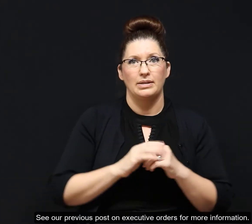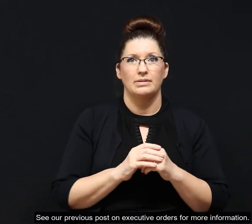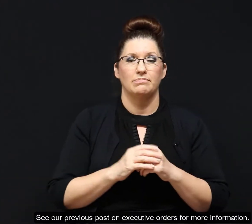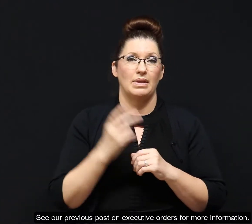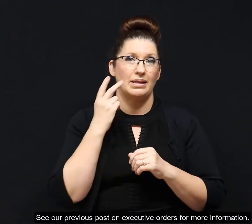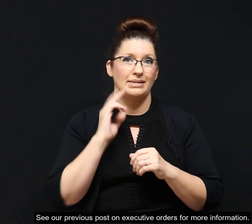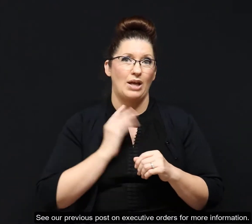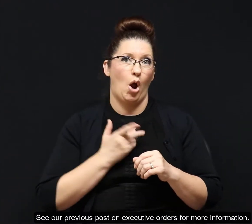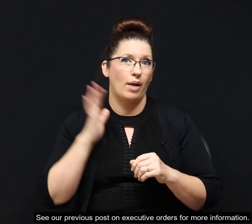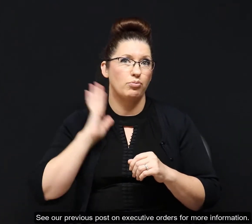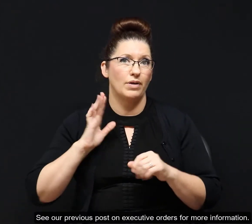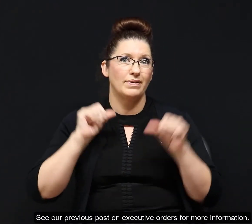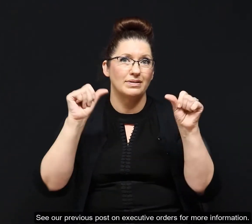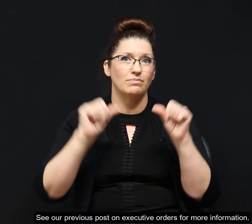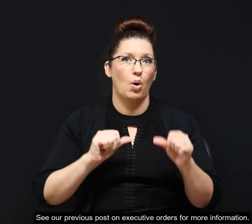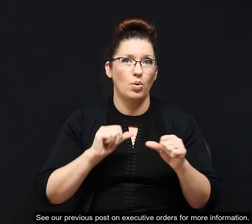executive orders for more information.